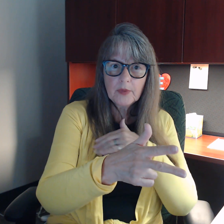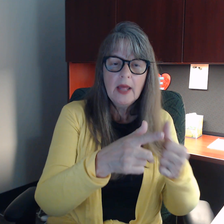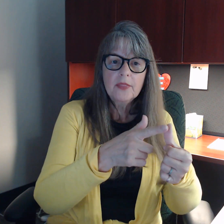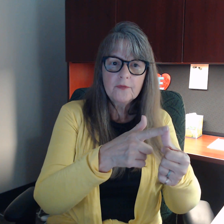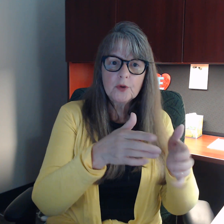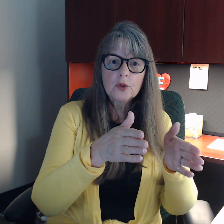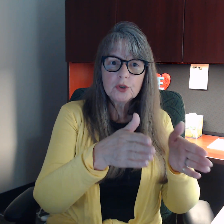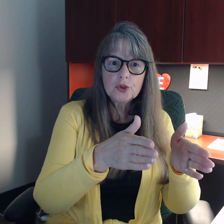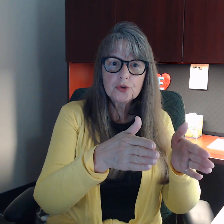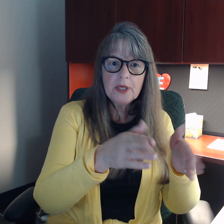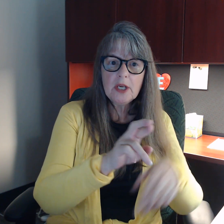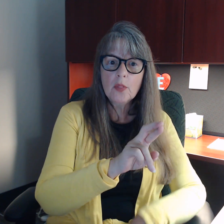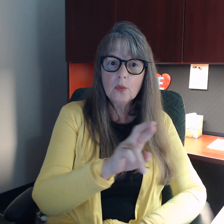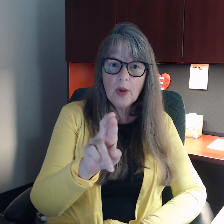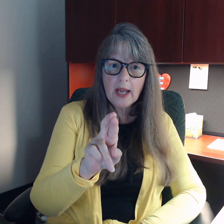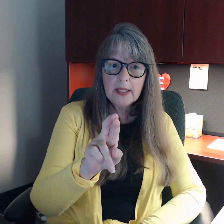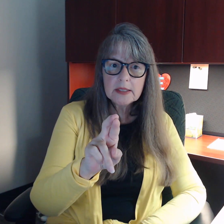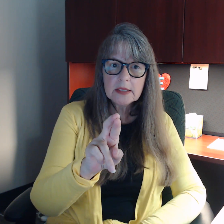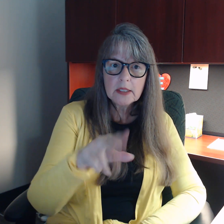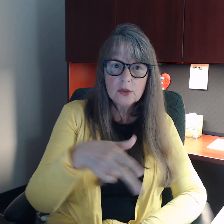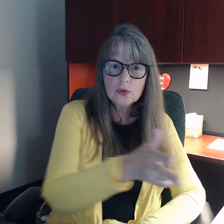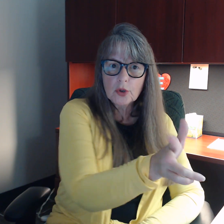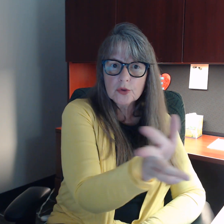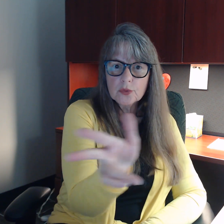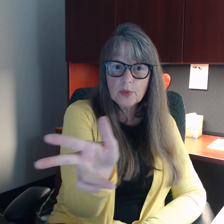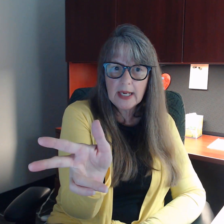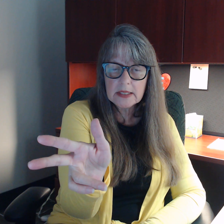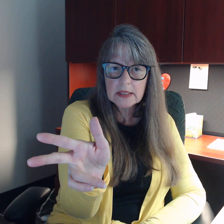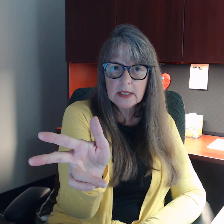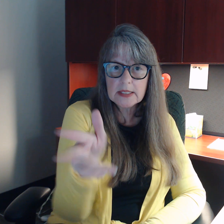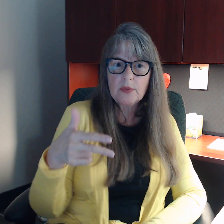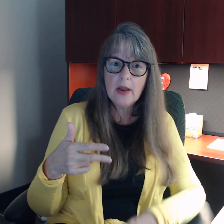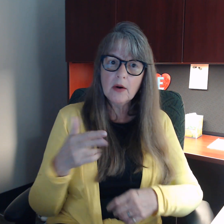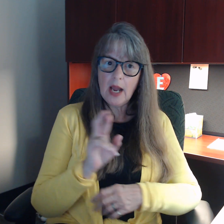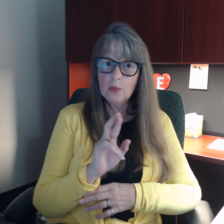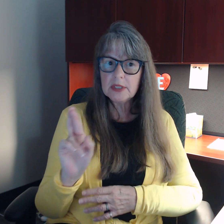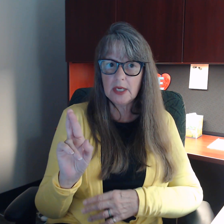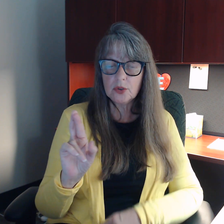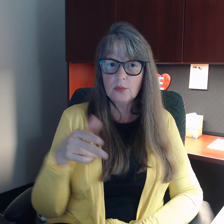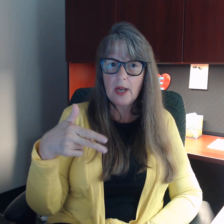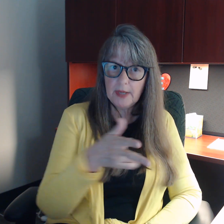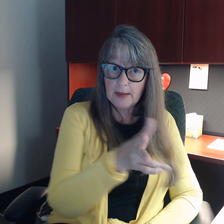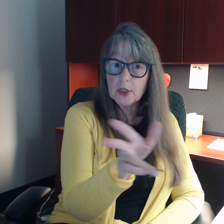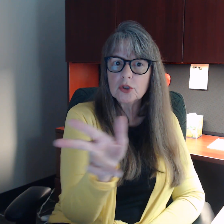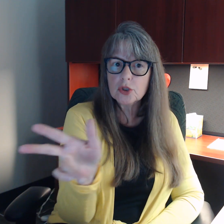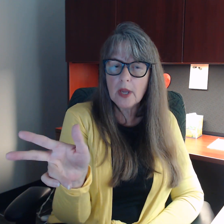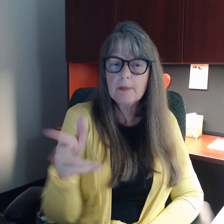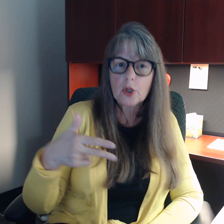the first street on the right, you turn to the right. And so now I would say to the right, but I'm going to